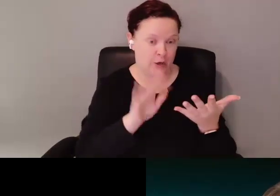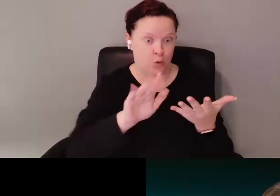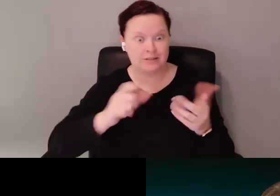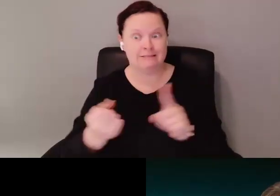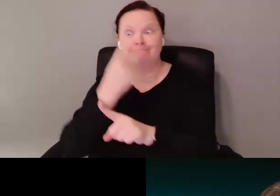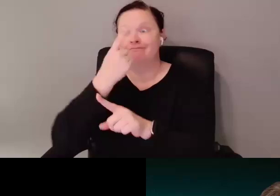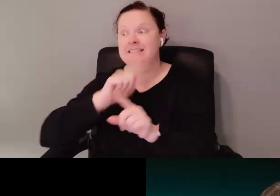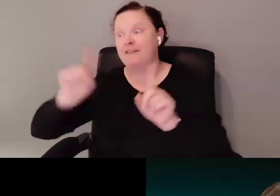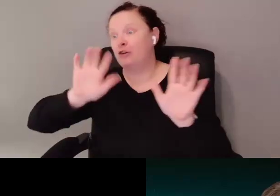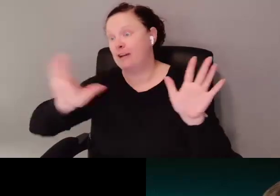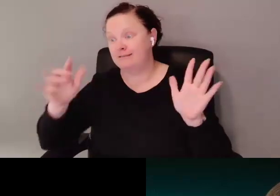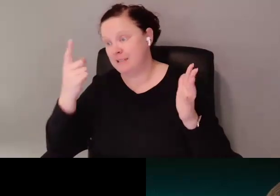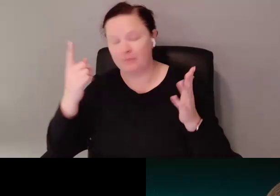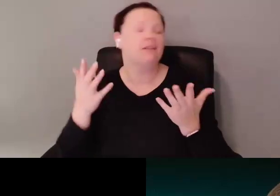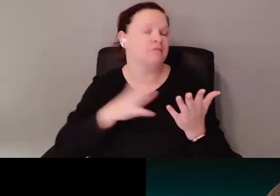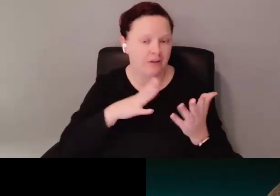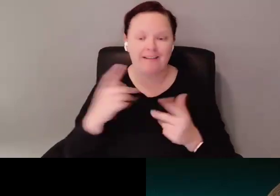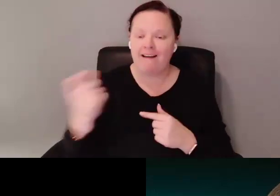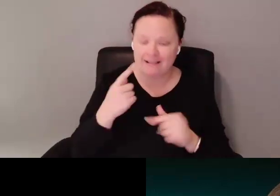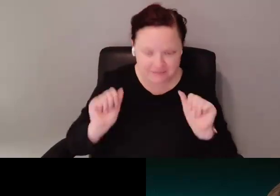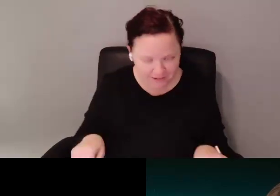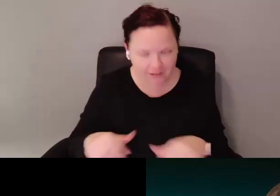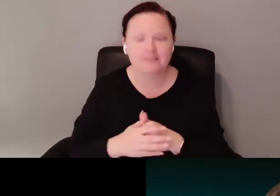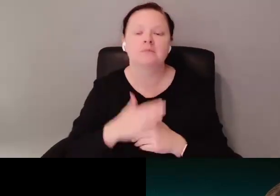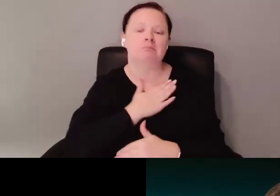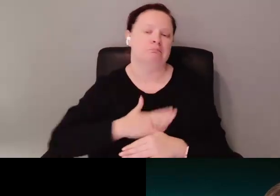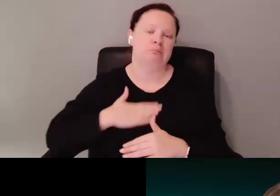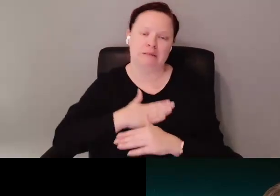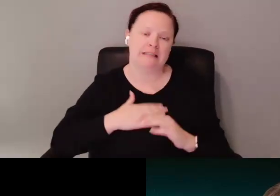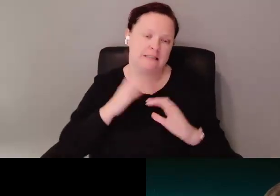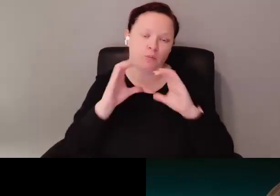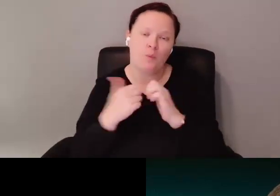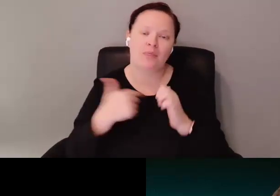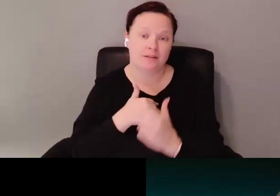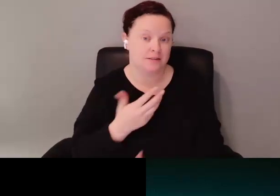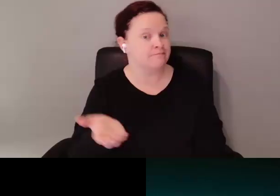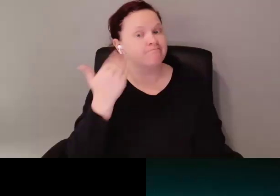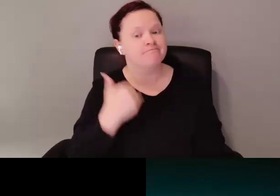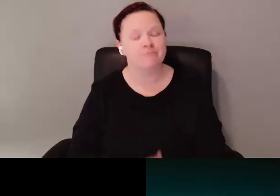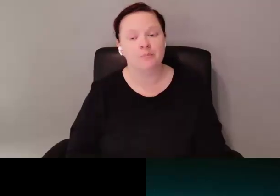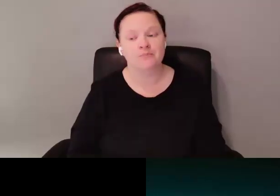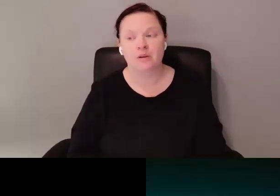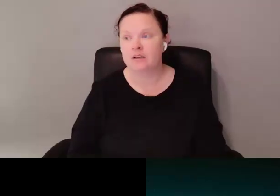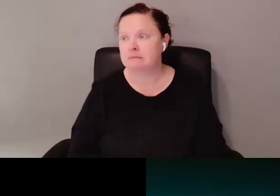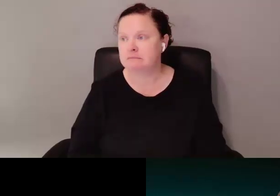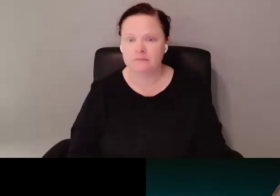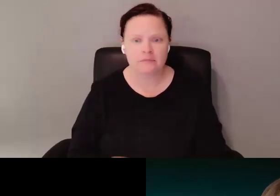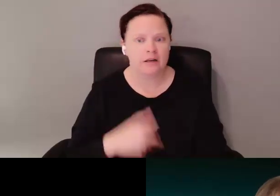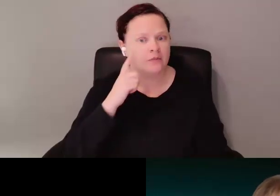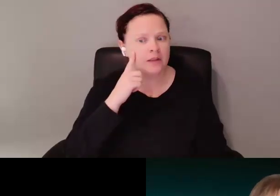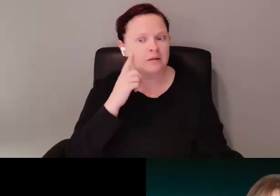been addressing. So please connect with us. And I think we probably have